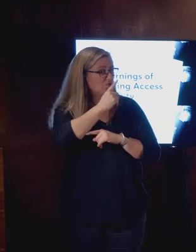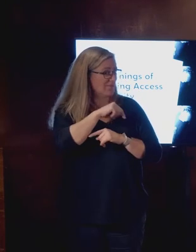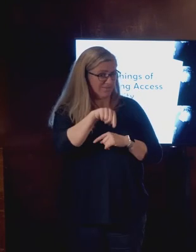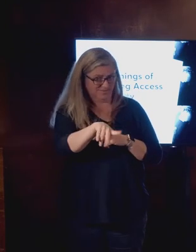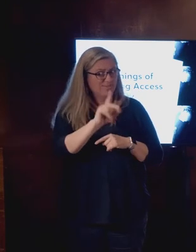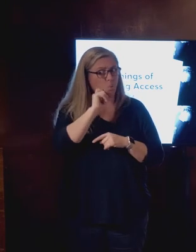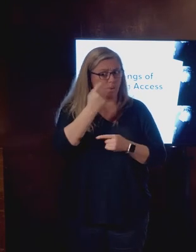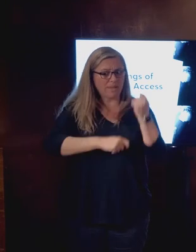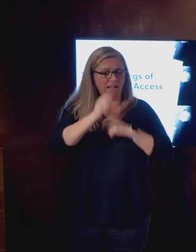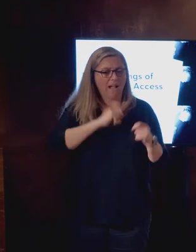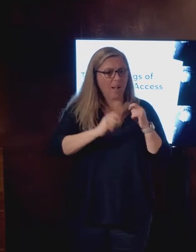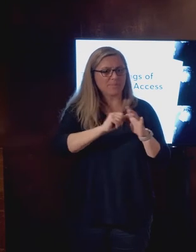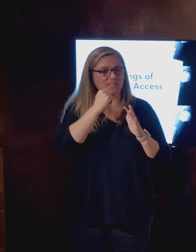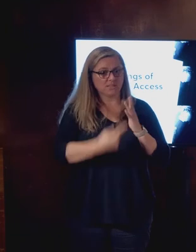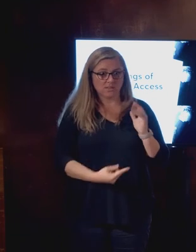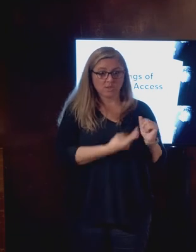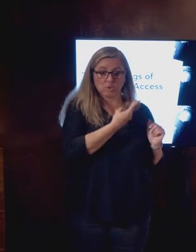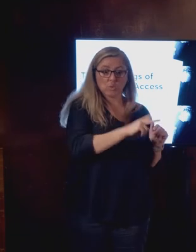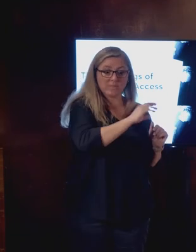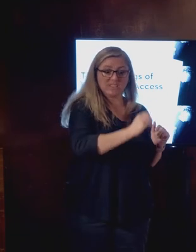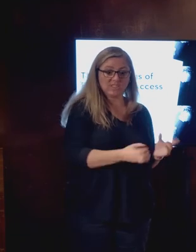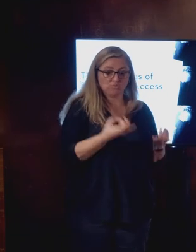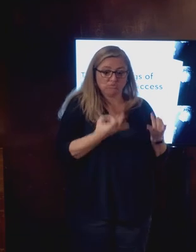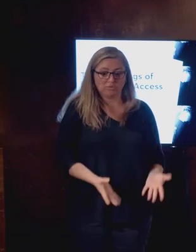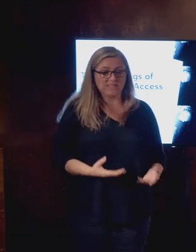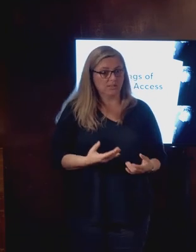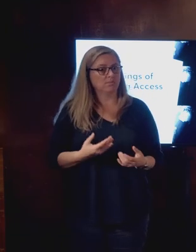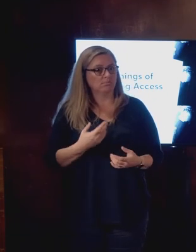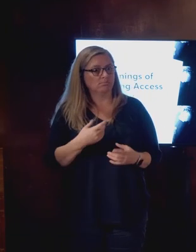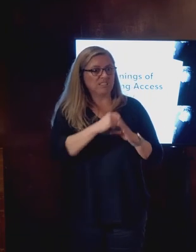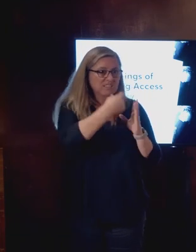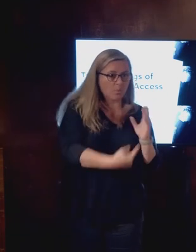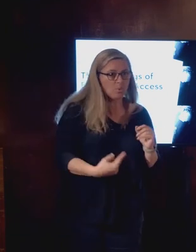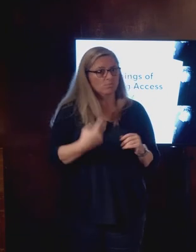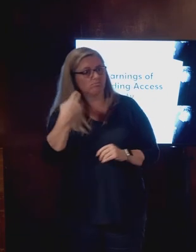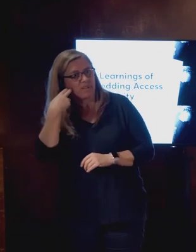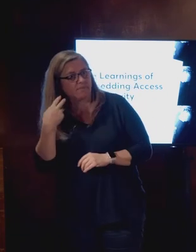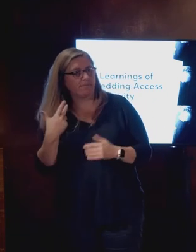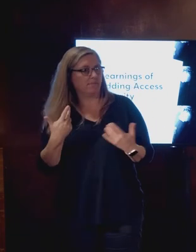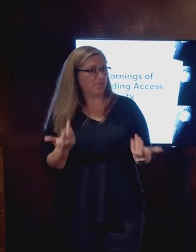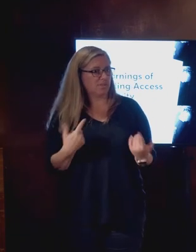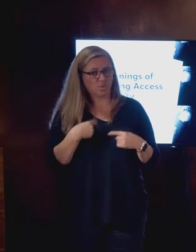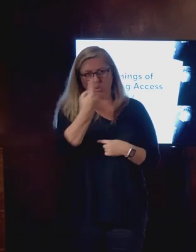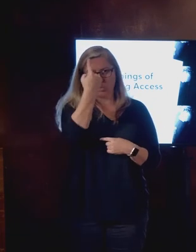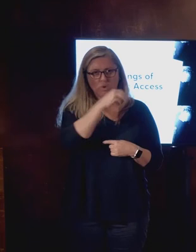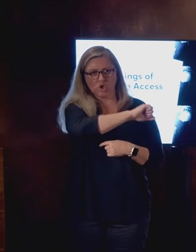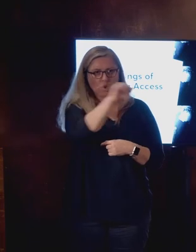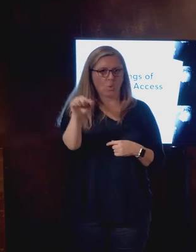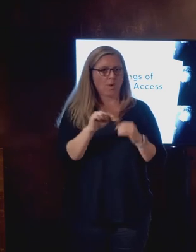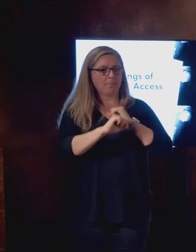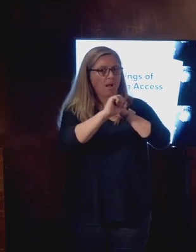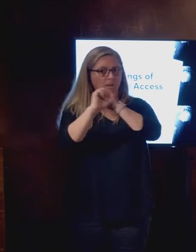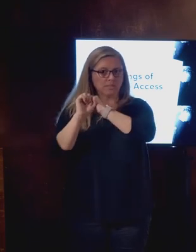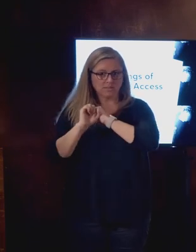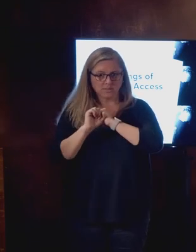have 20% of the population is already disabled or deaf, and you need to think about that and think about who your market is. And as I was